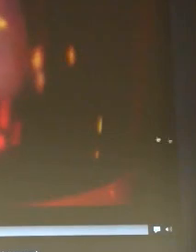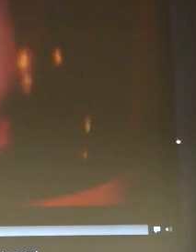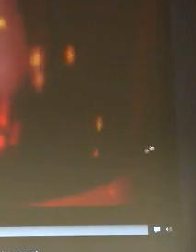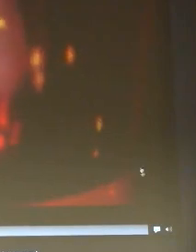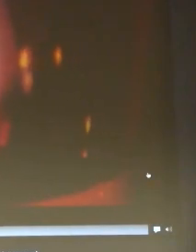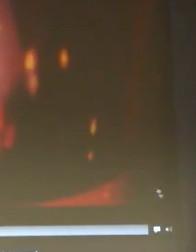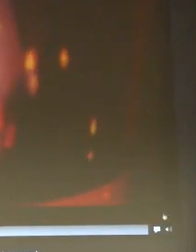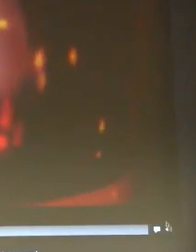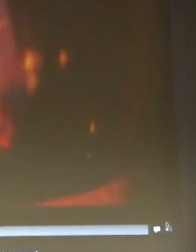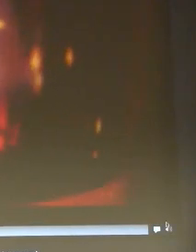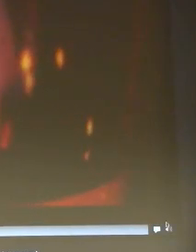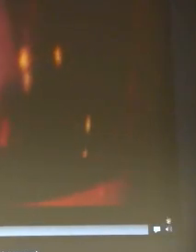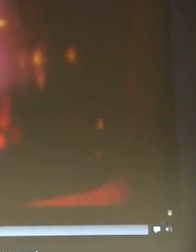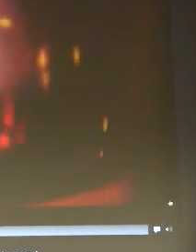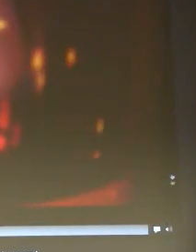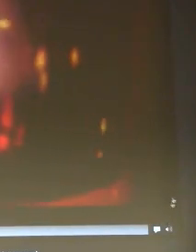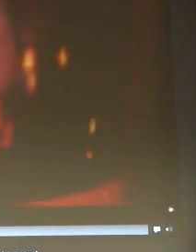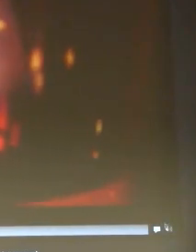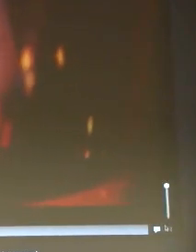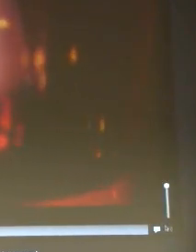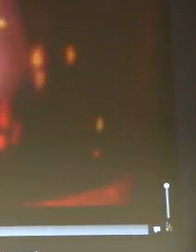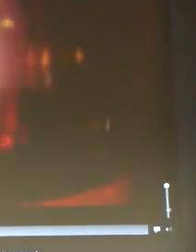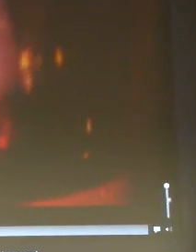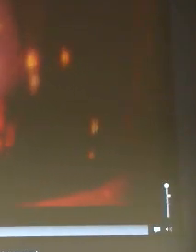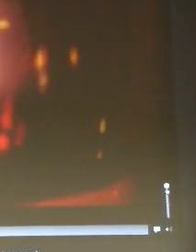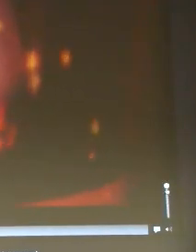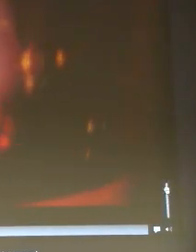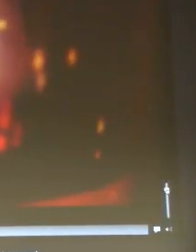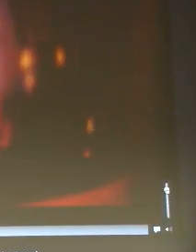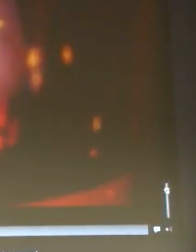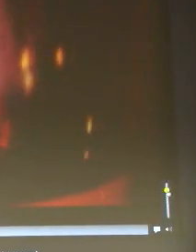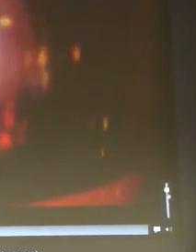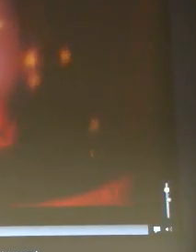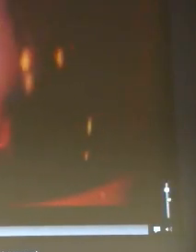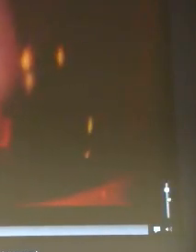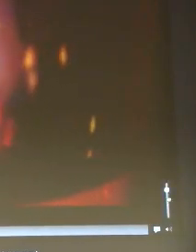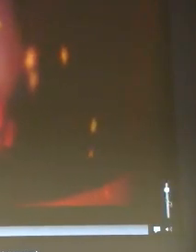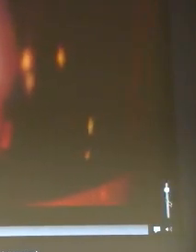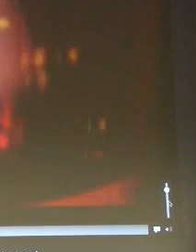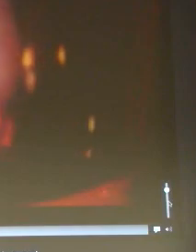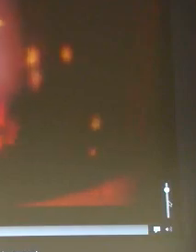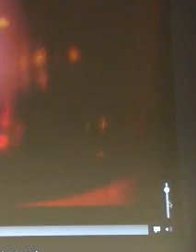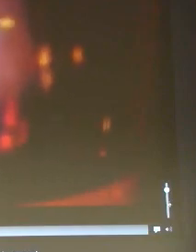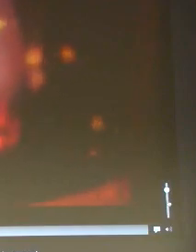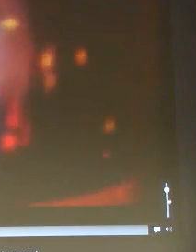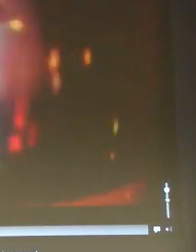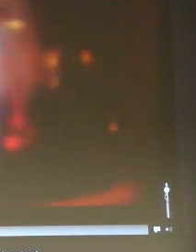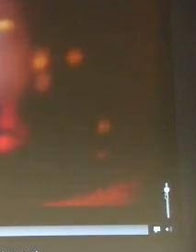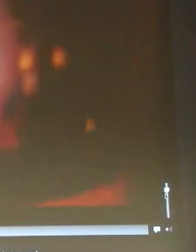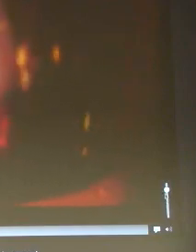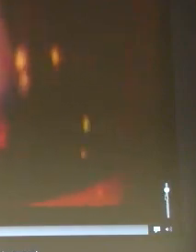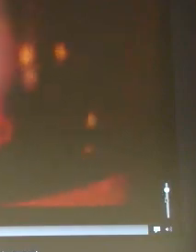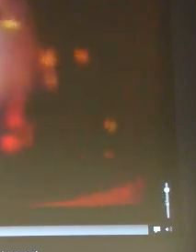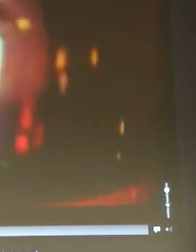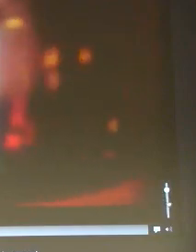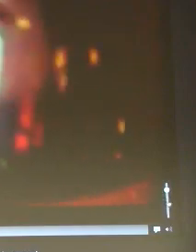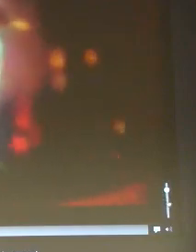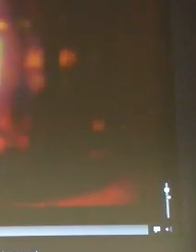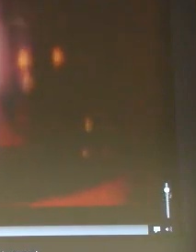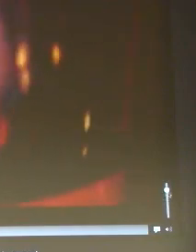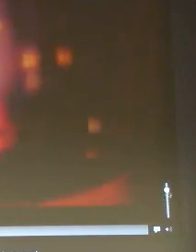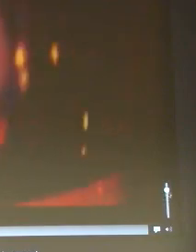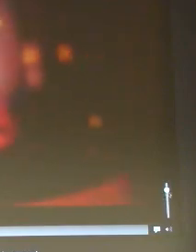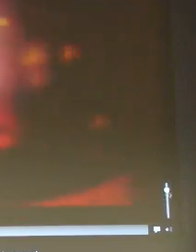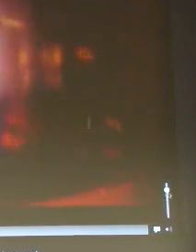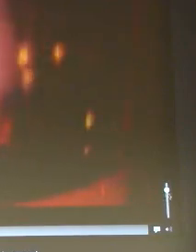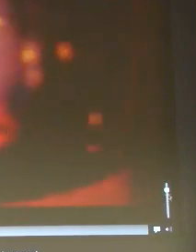So there's a number of things one could say about the Stargate sequence. Probably the less one says about it, the better. But one could talk